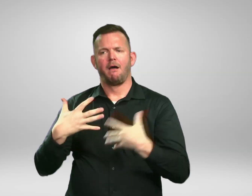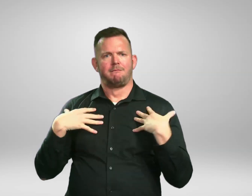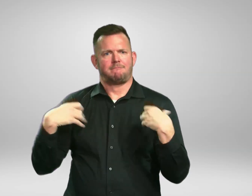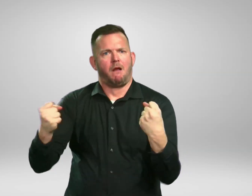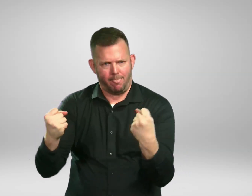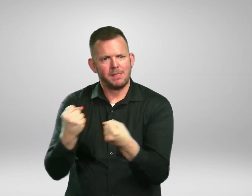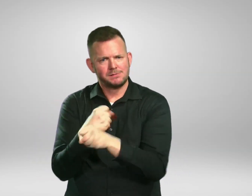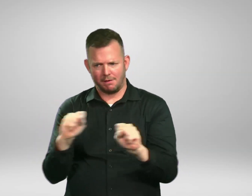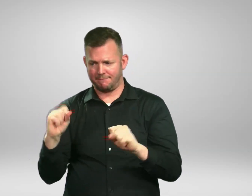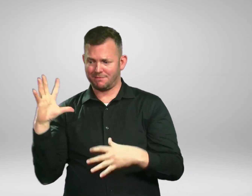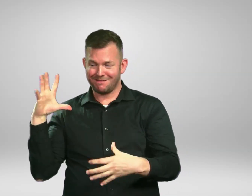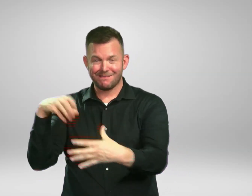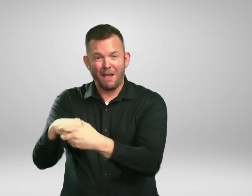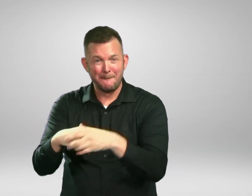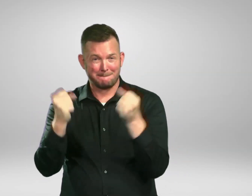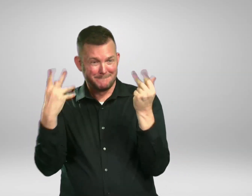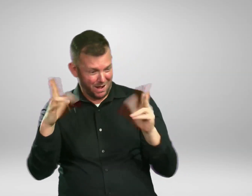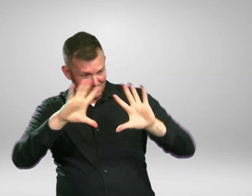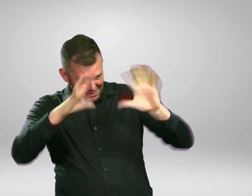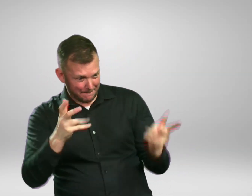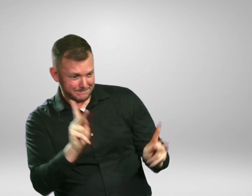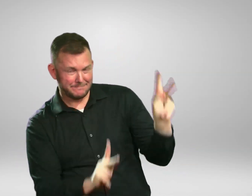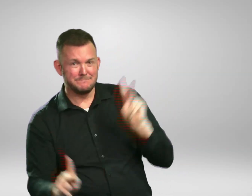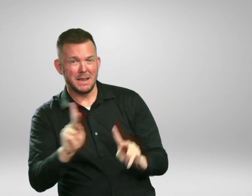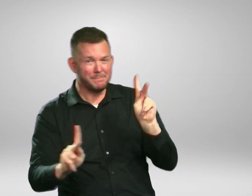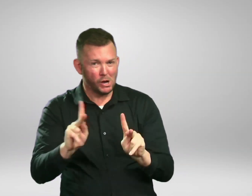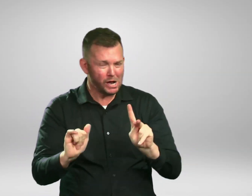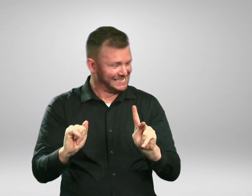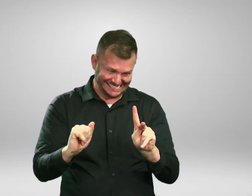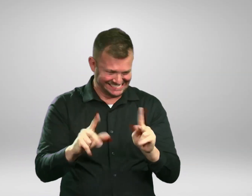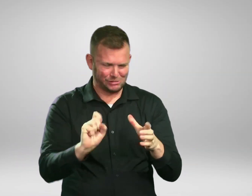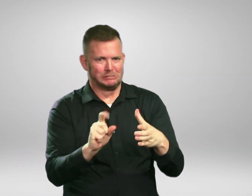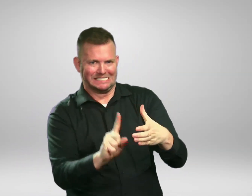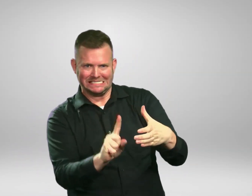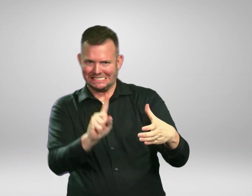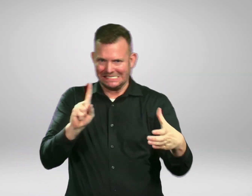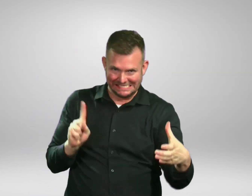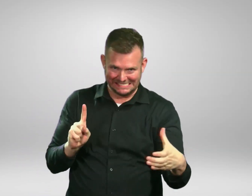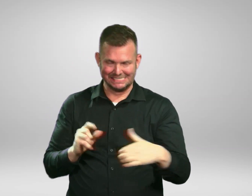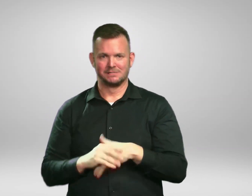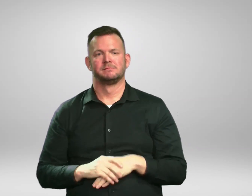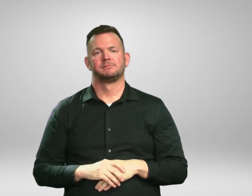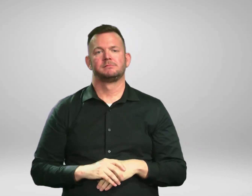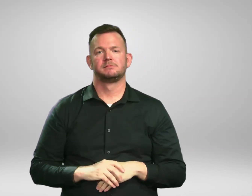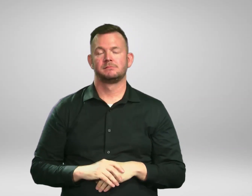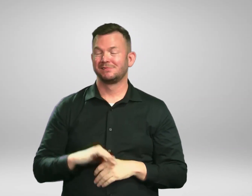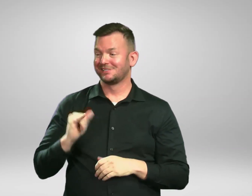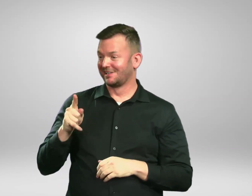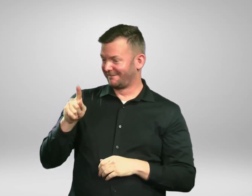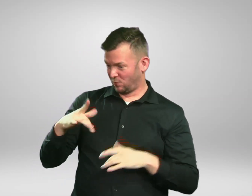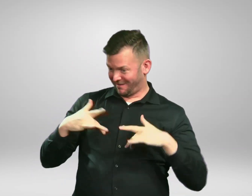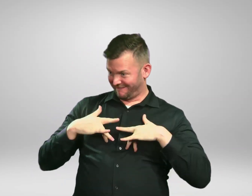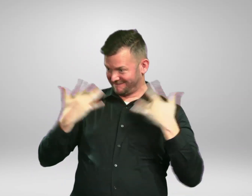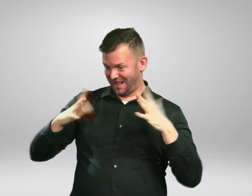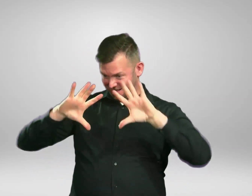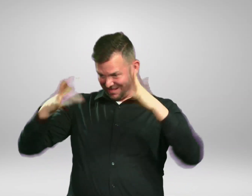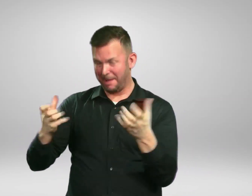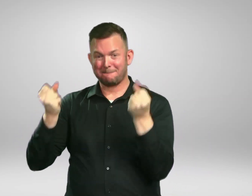close contact with large numbers of people. If you can feasibly avoid bringing